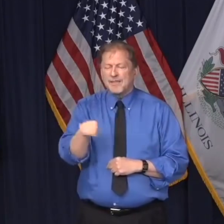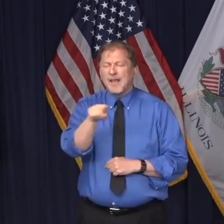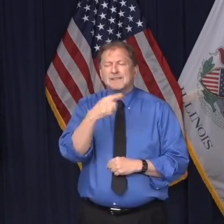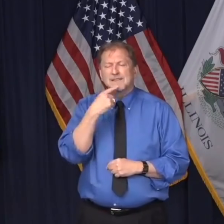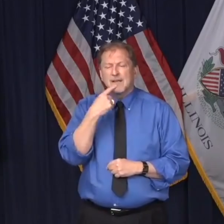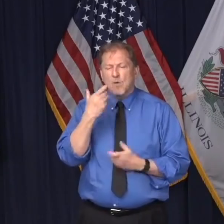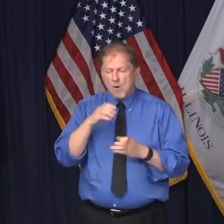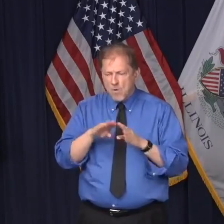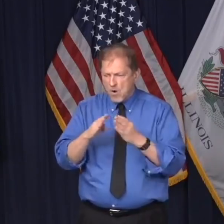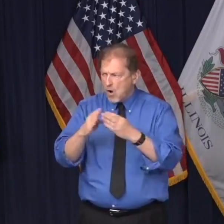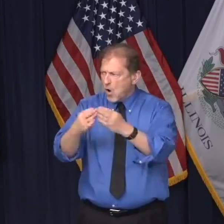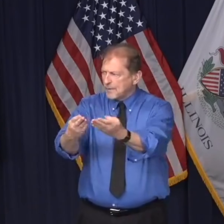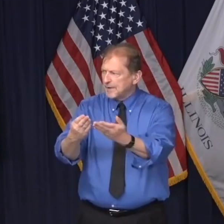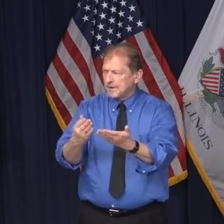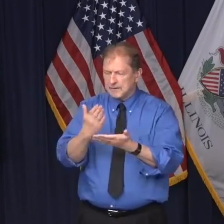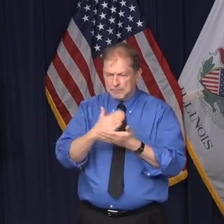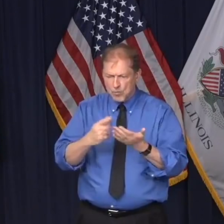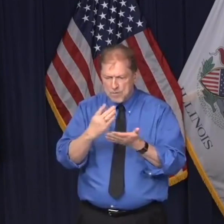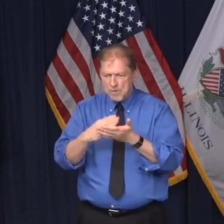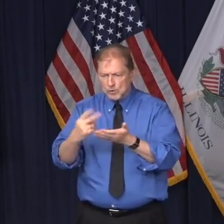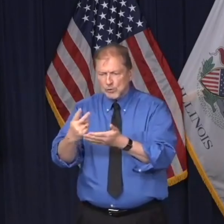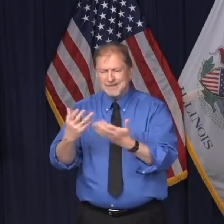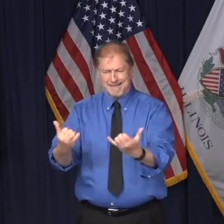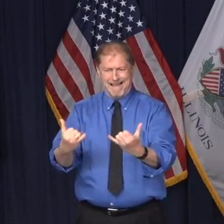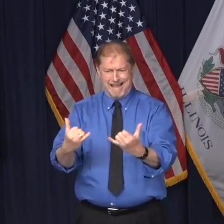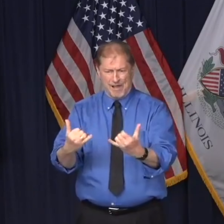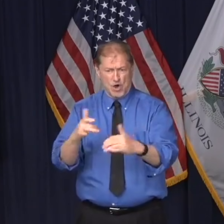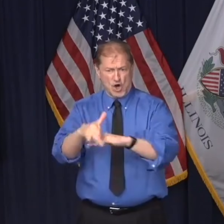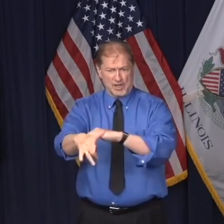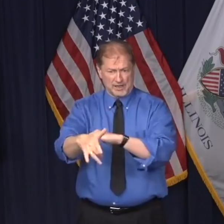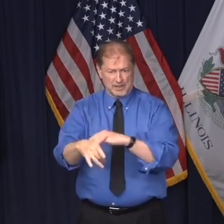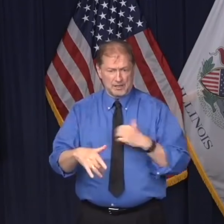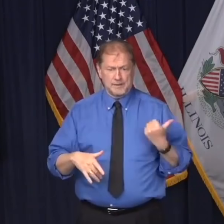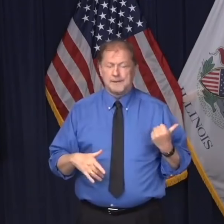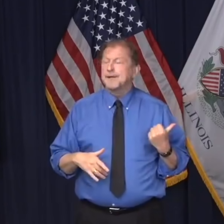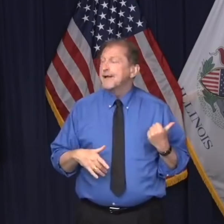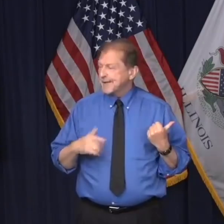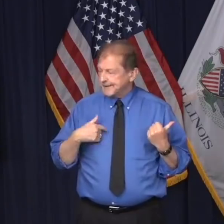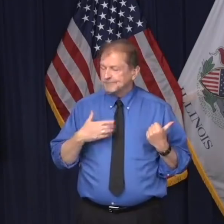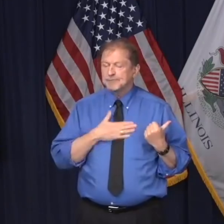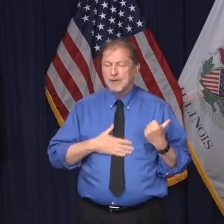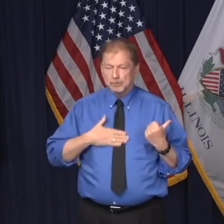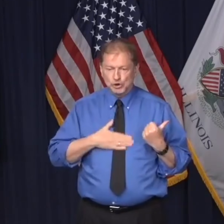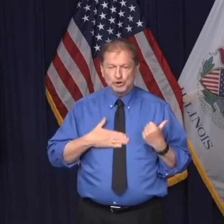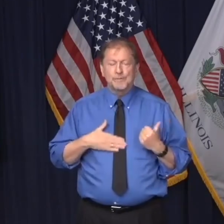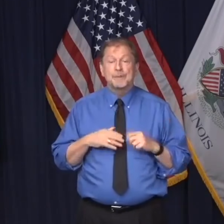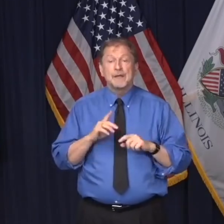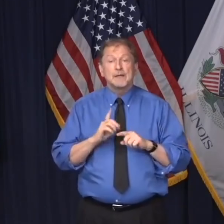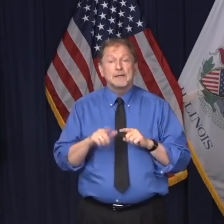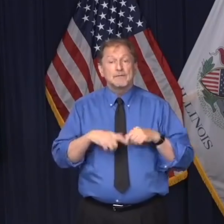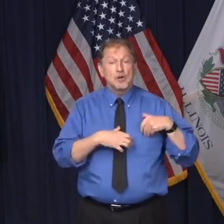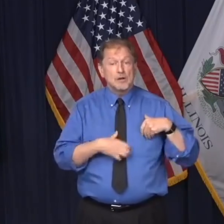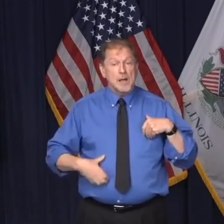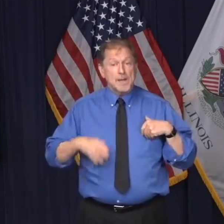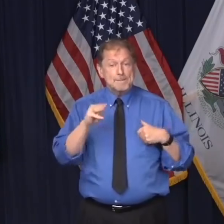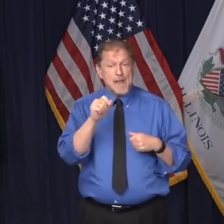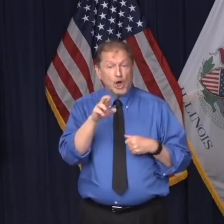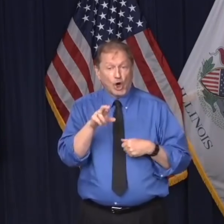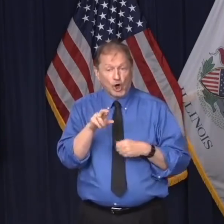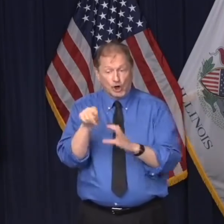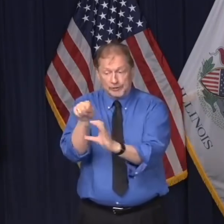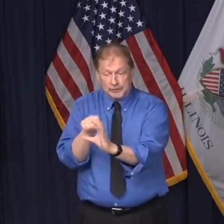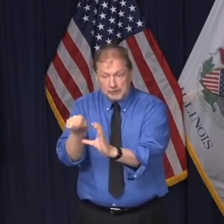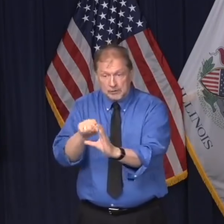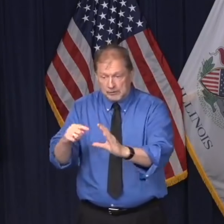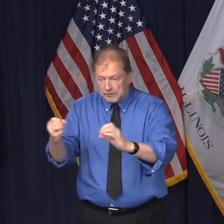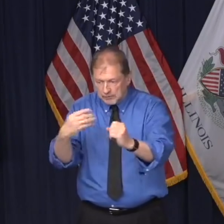in phases? If so, does the governor have a response to their proposal? Yes, I very much appreciate different groups of mayors or areas have